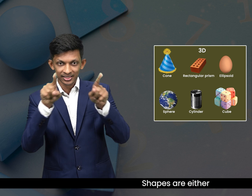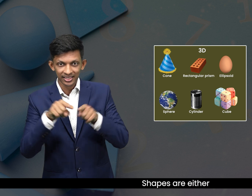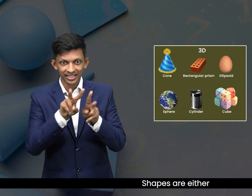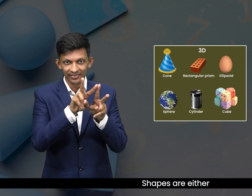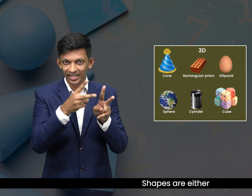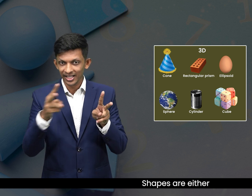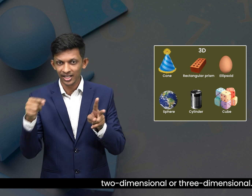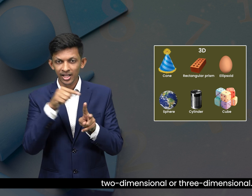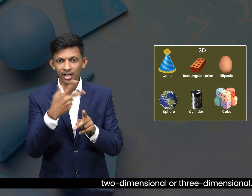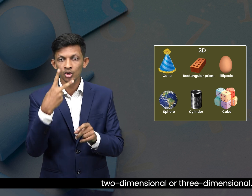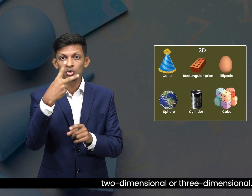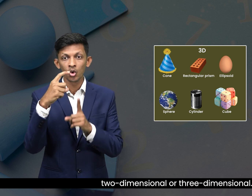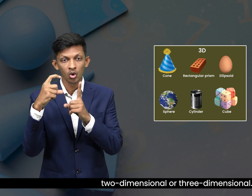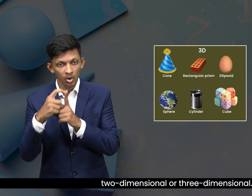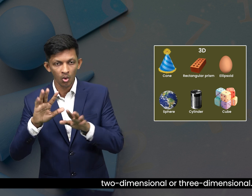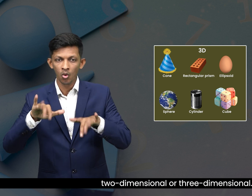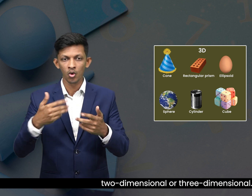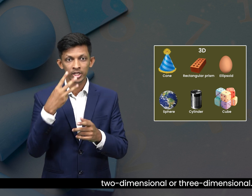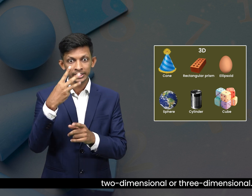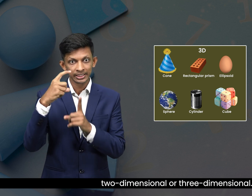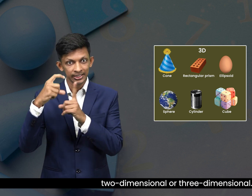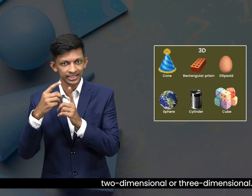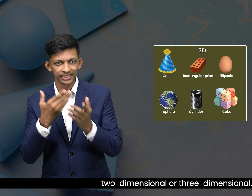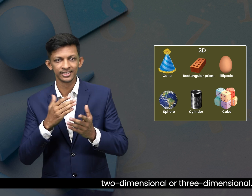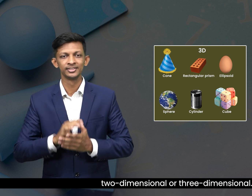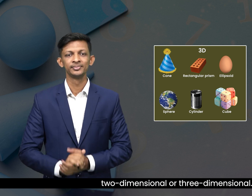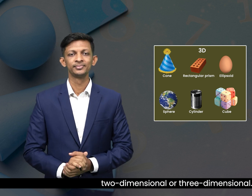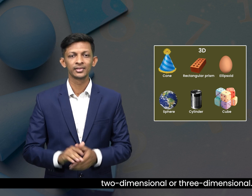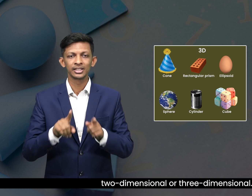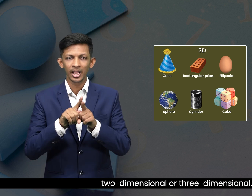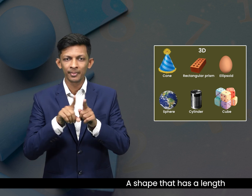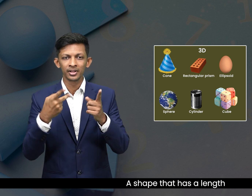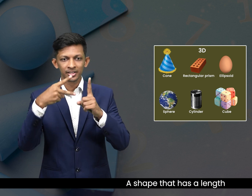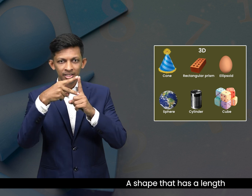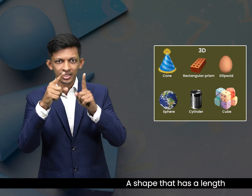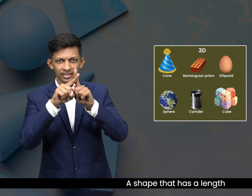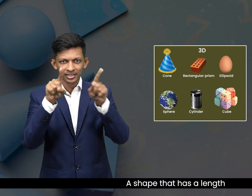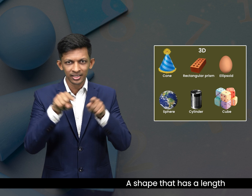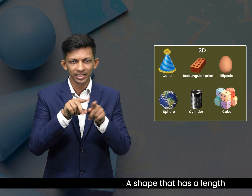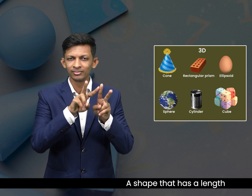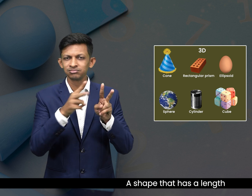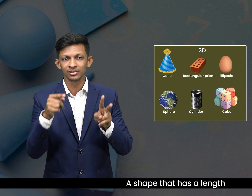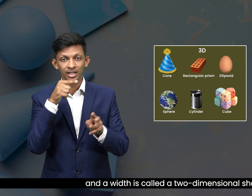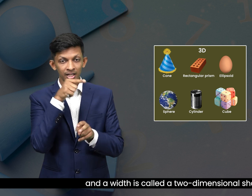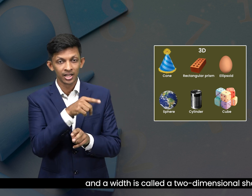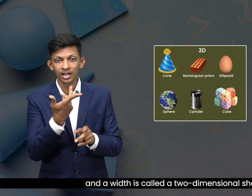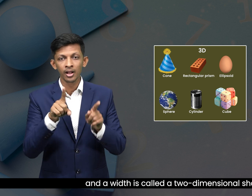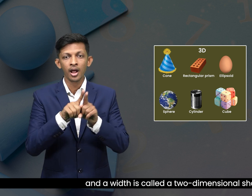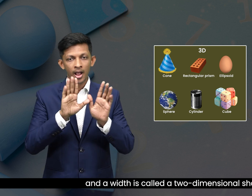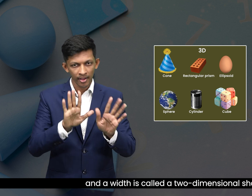Shapes are either two-dimensional or three-dimensional. A shape that has a length and a width is